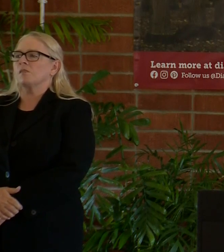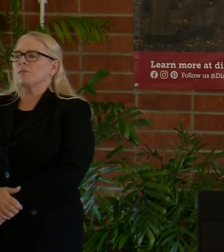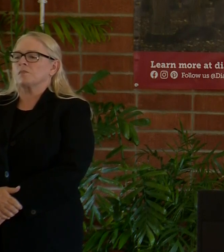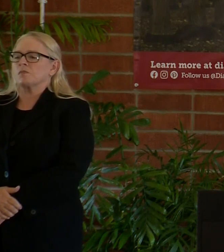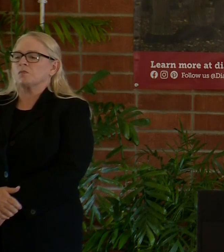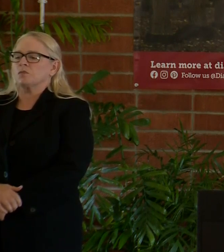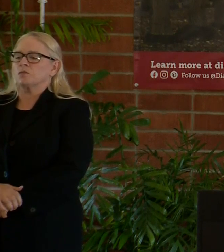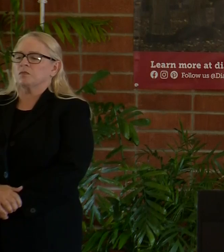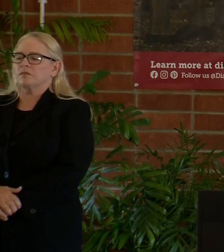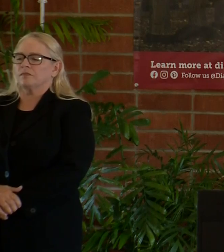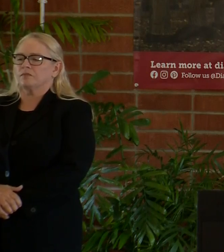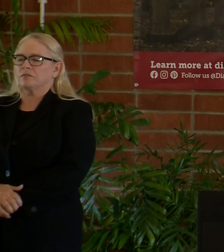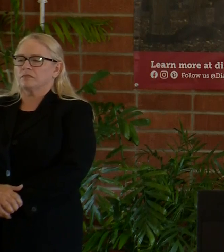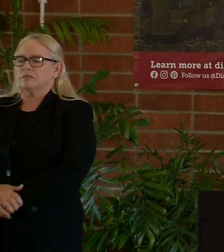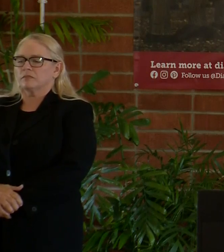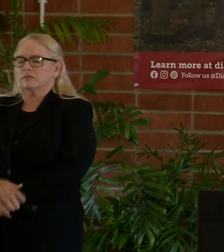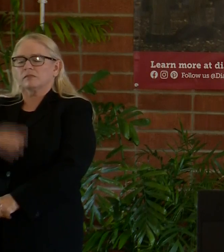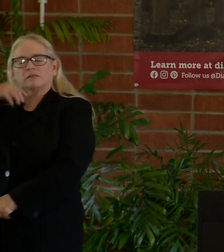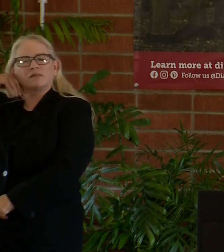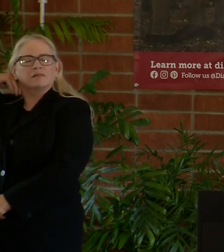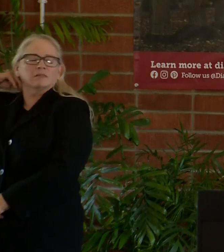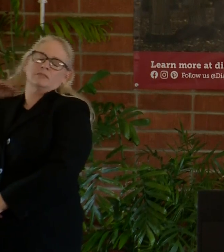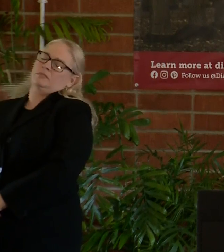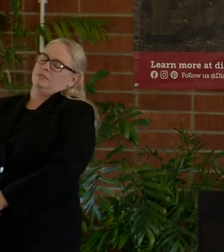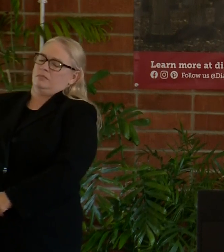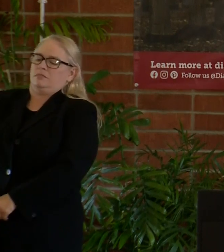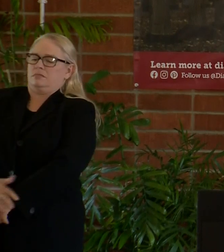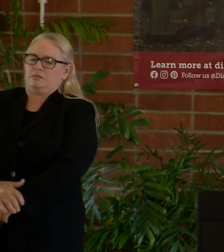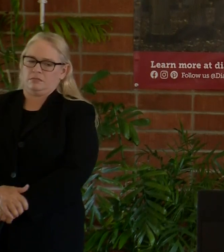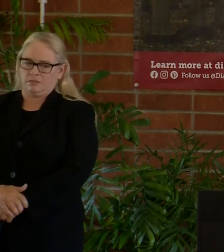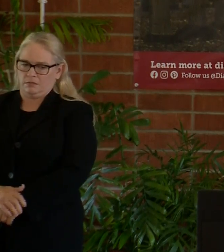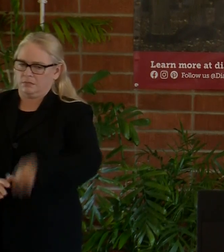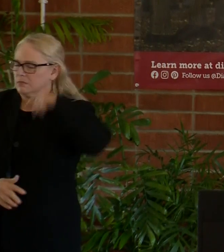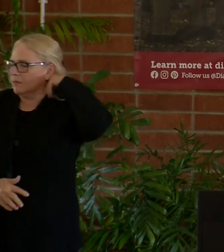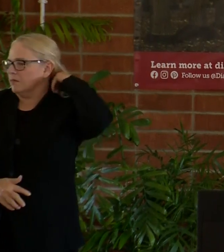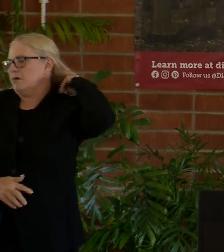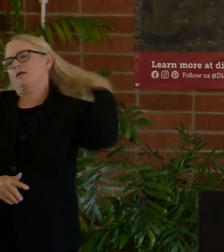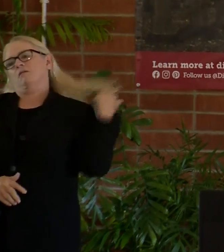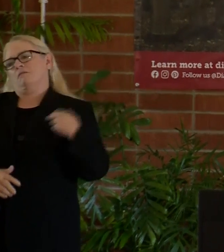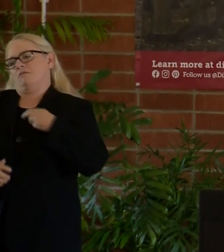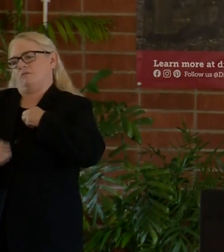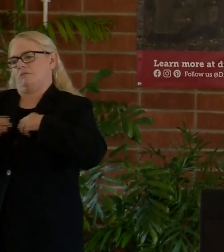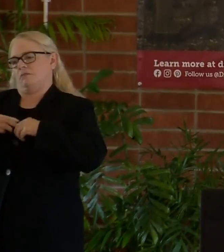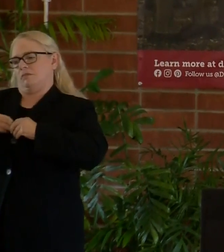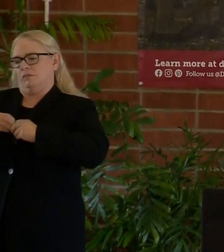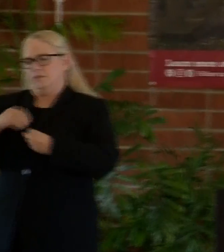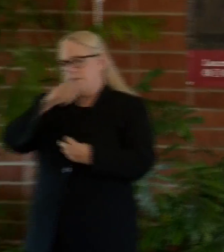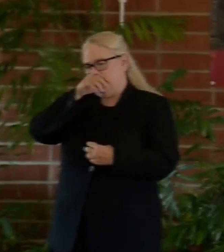Oh, the ringer. She's asking the ringers are off. Don't be that guy. No, heaven forbid.